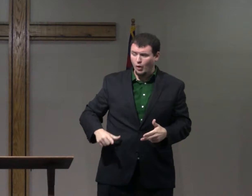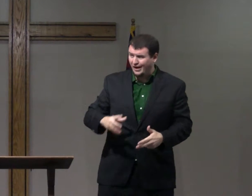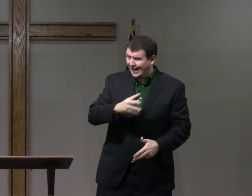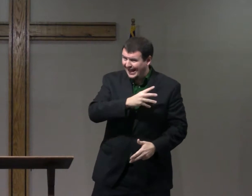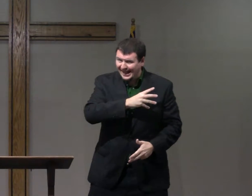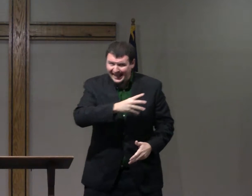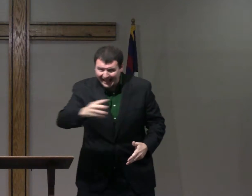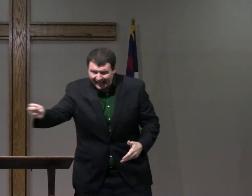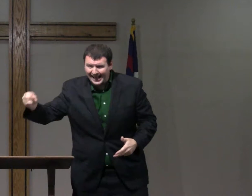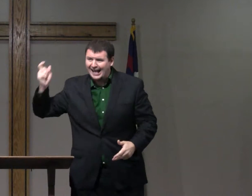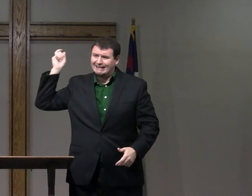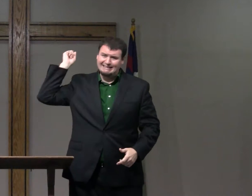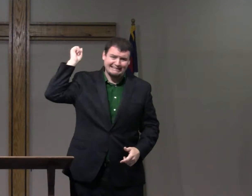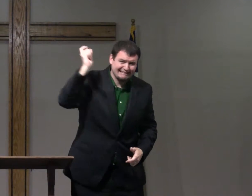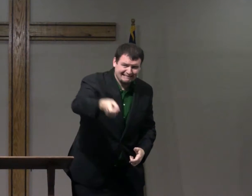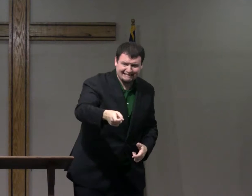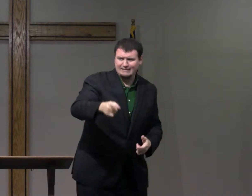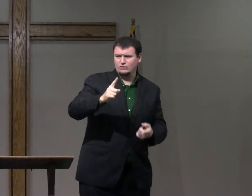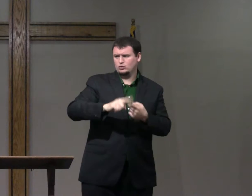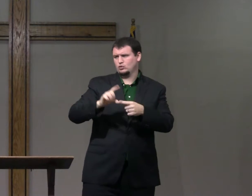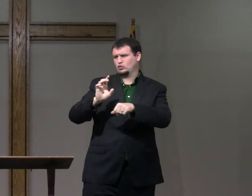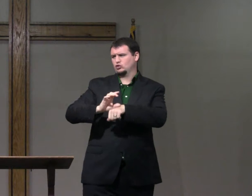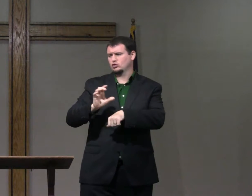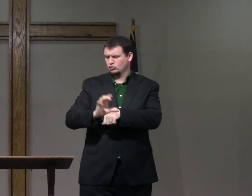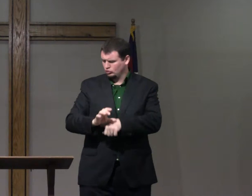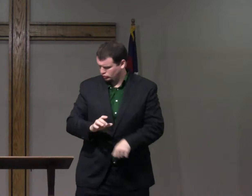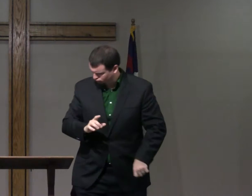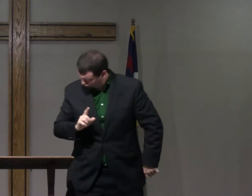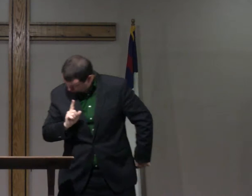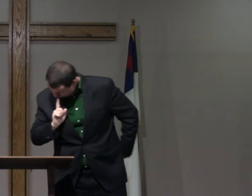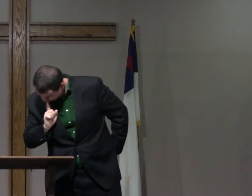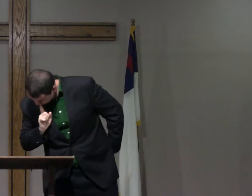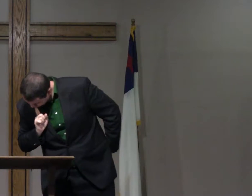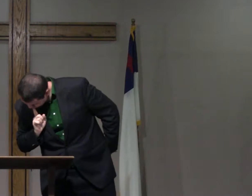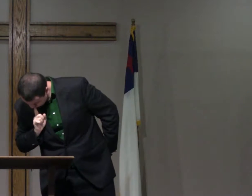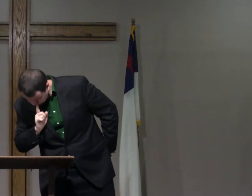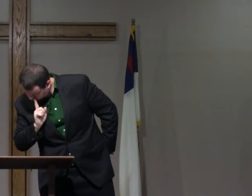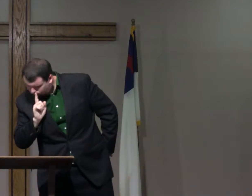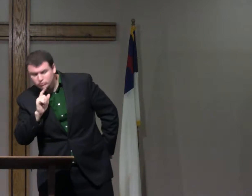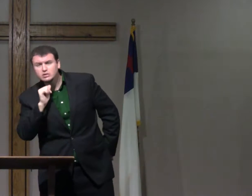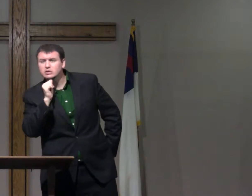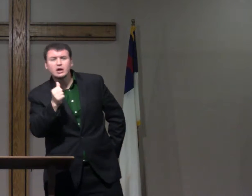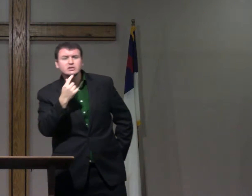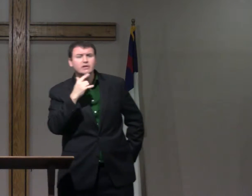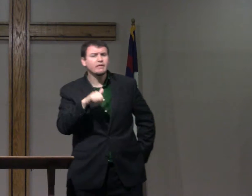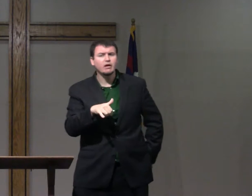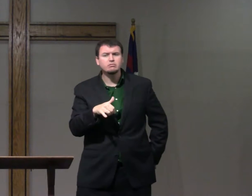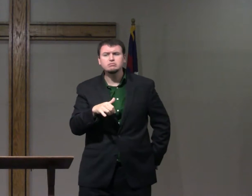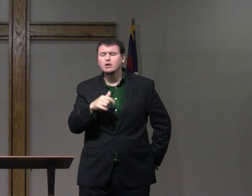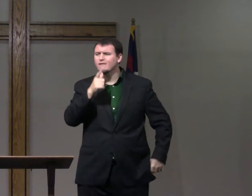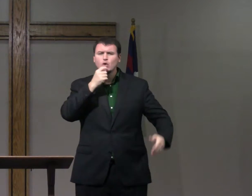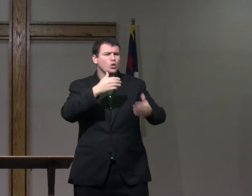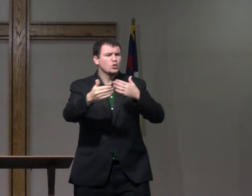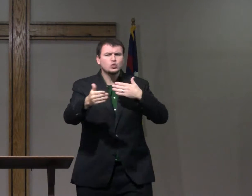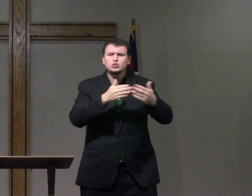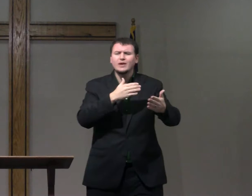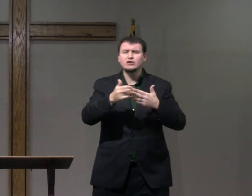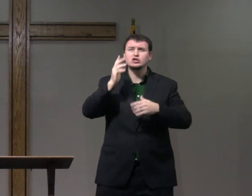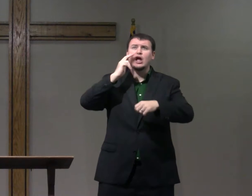Lord and give money to the church." It doesn't say that. It